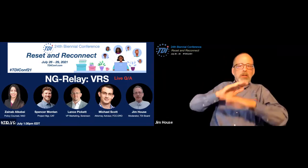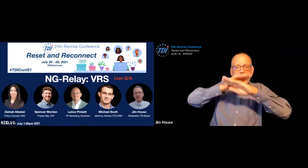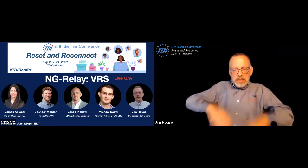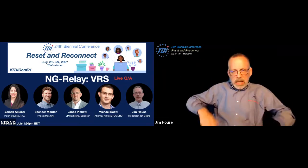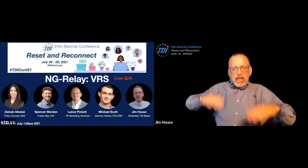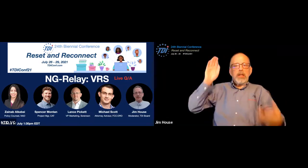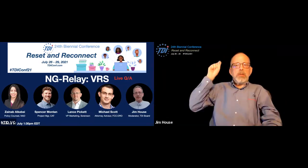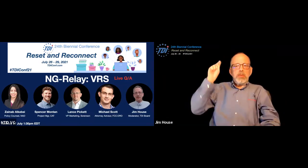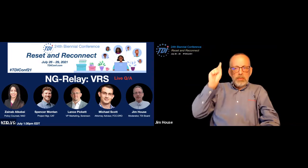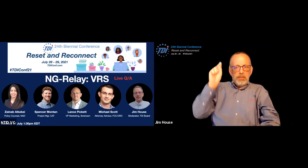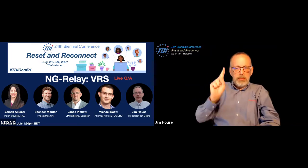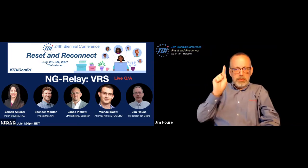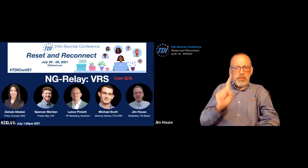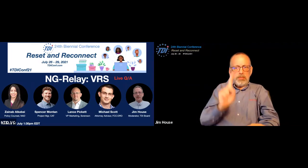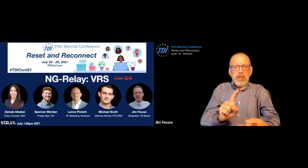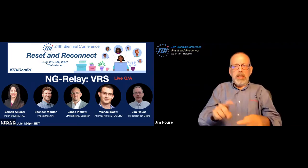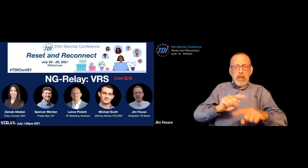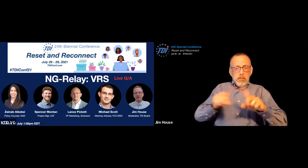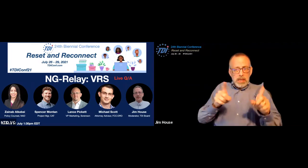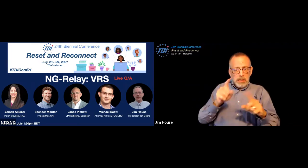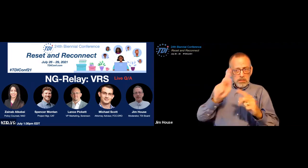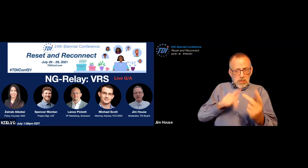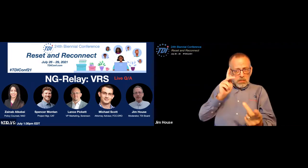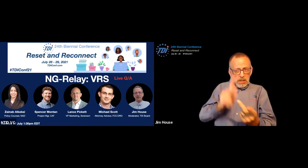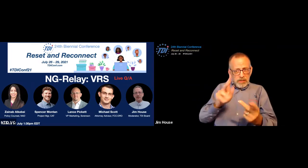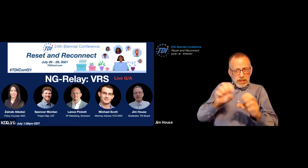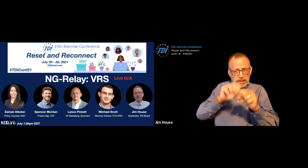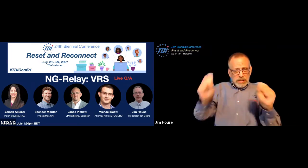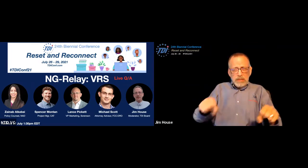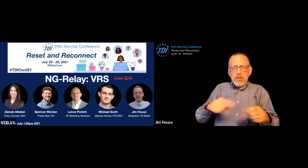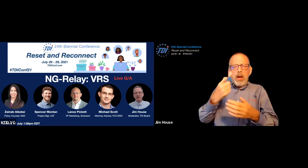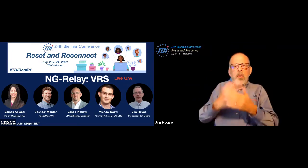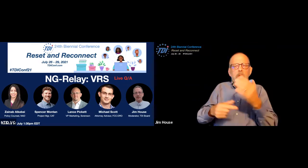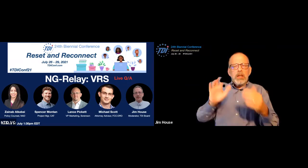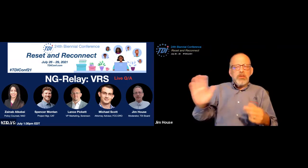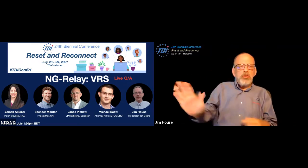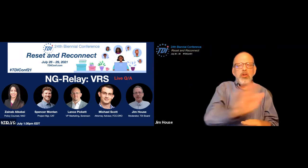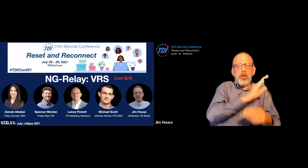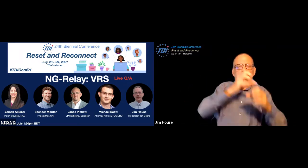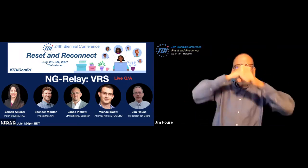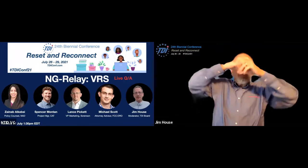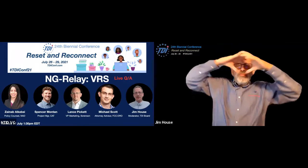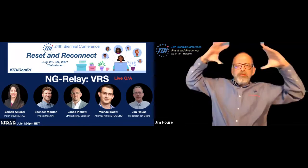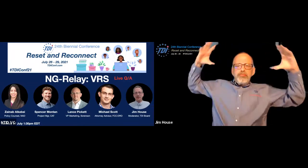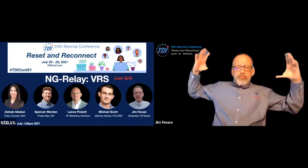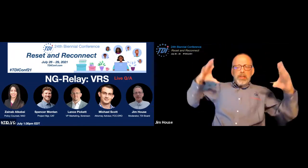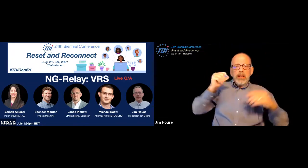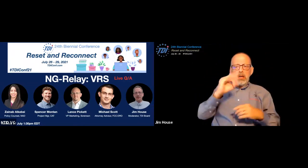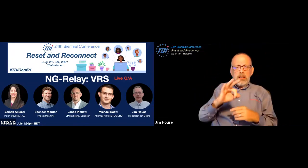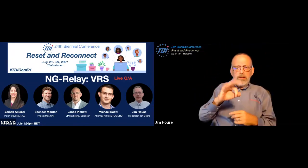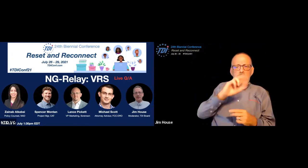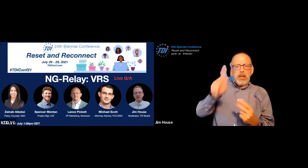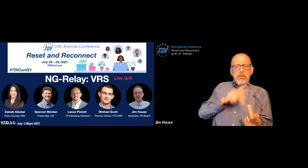We talked about like the issues in the past with barriers and sound, but is it a perfect system today? What is